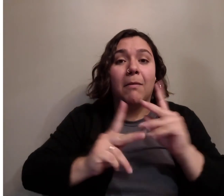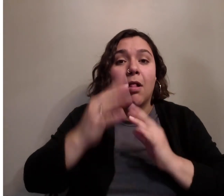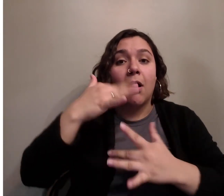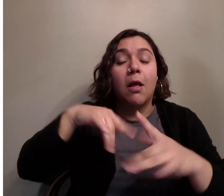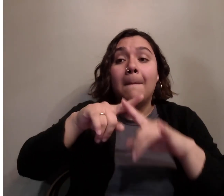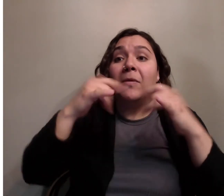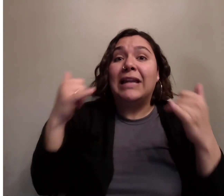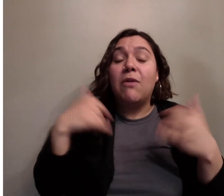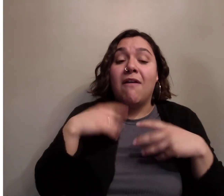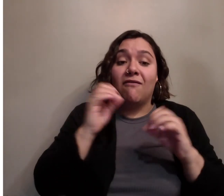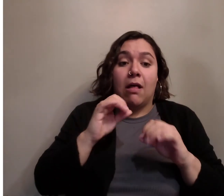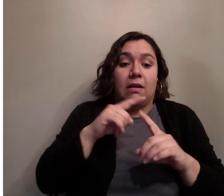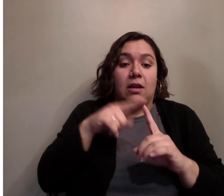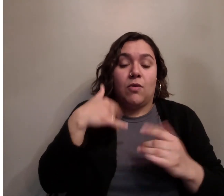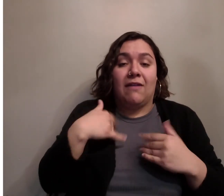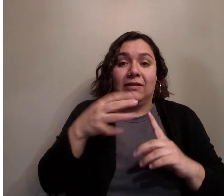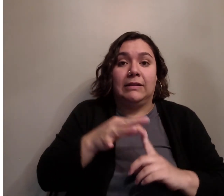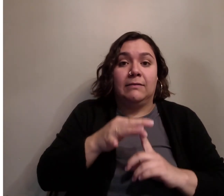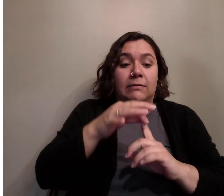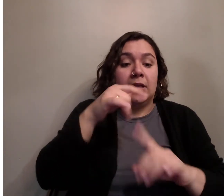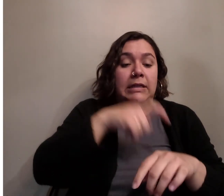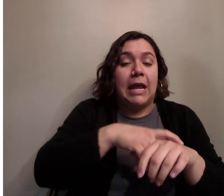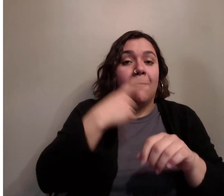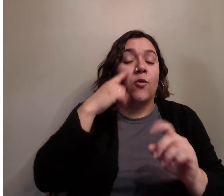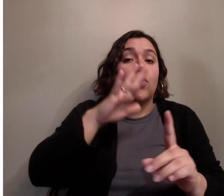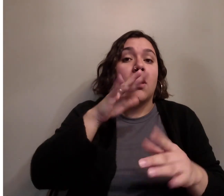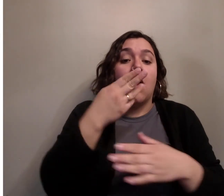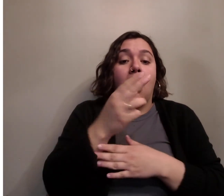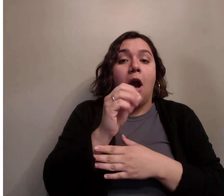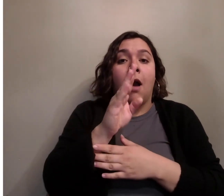have nothing but time for your hobbies